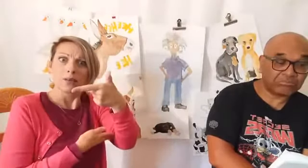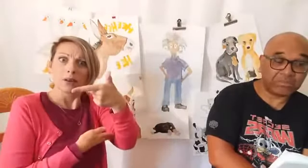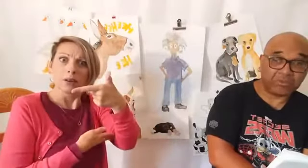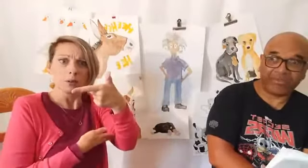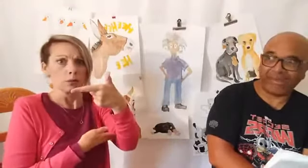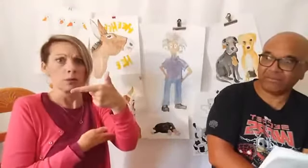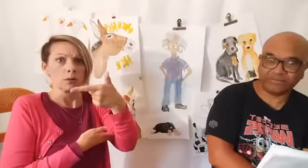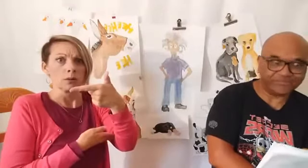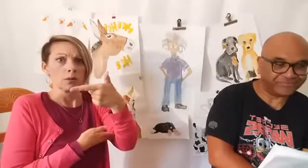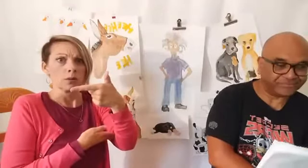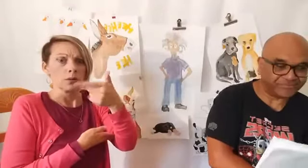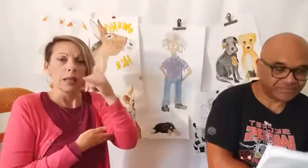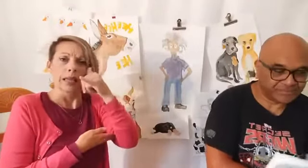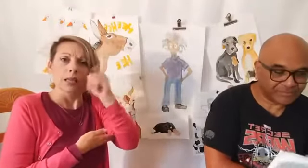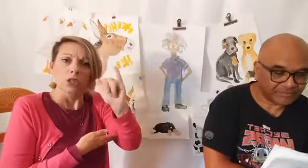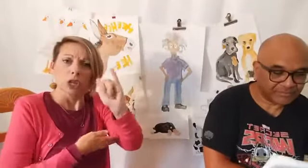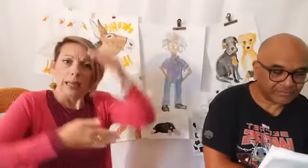They're not there.